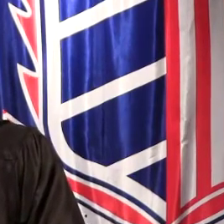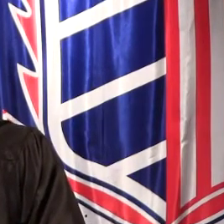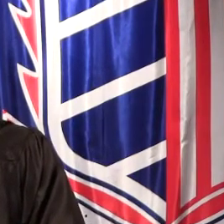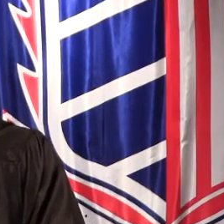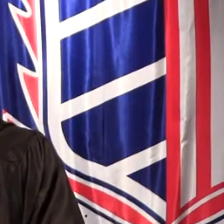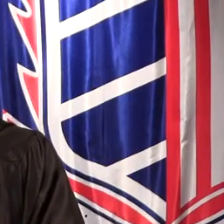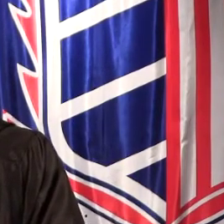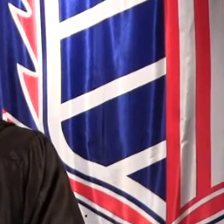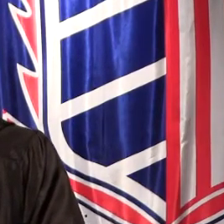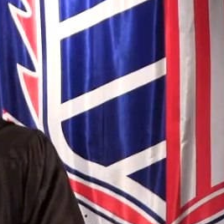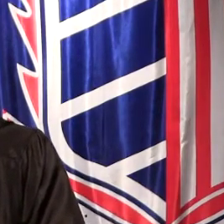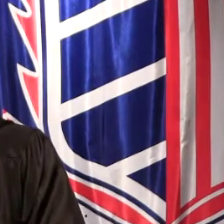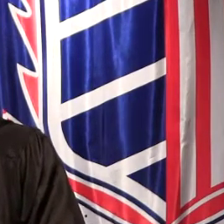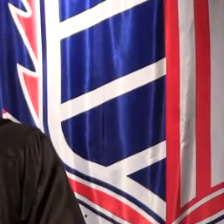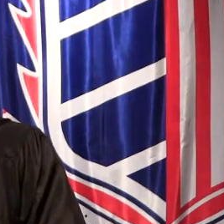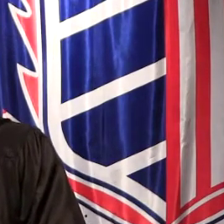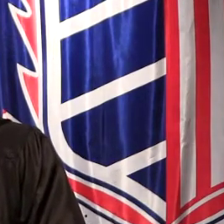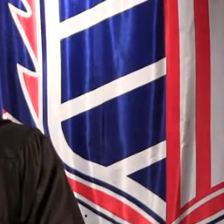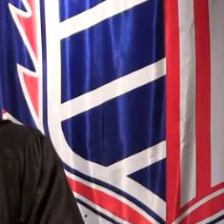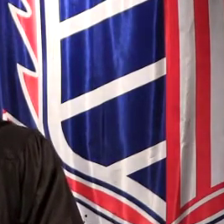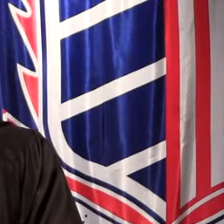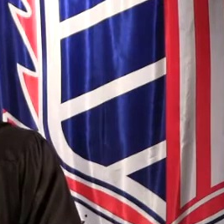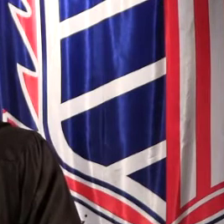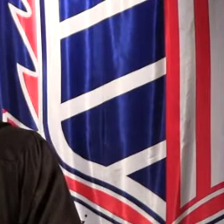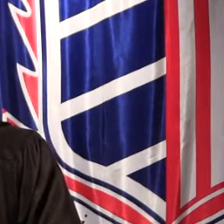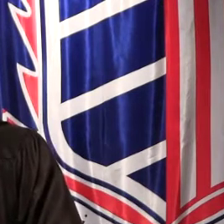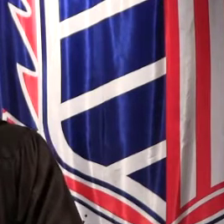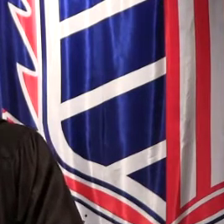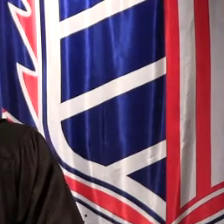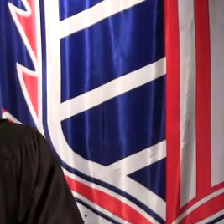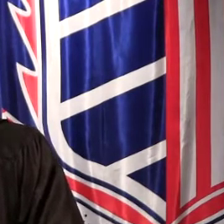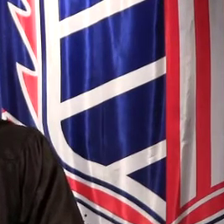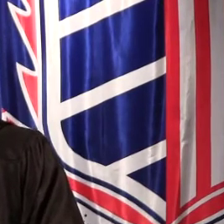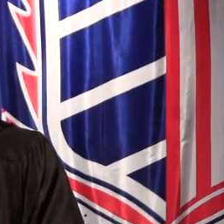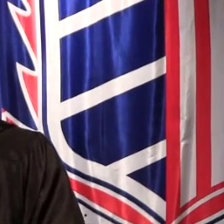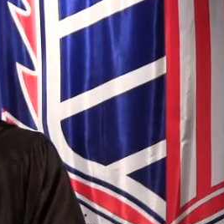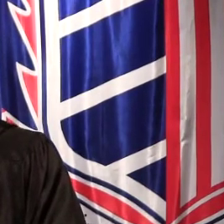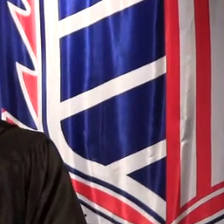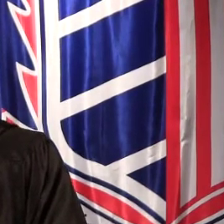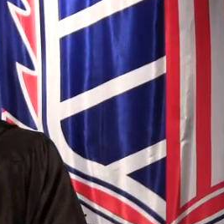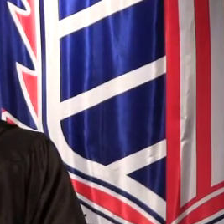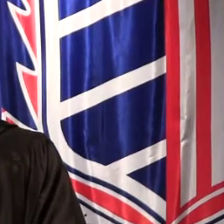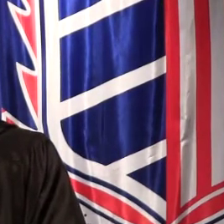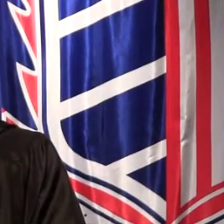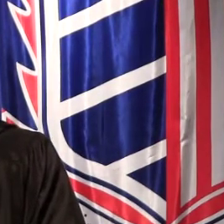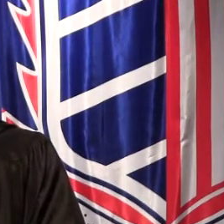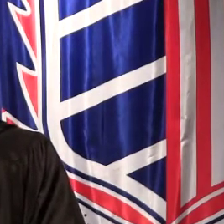high expectation for our students and our schools.